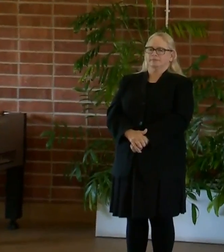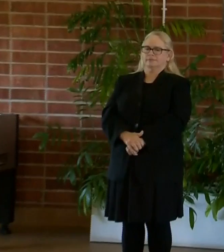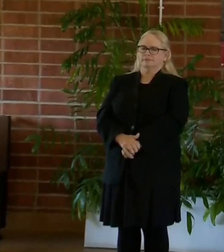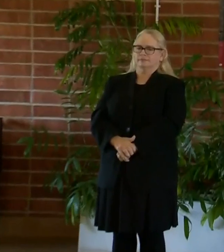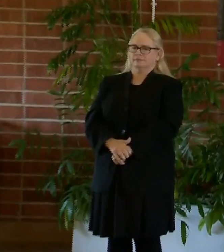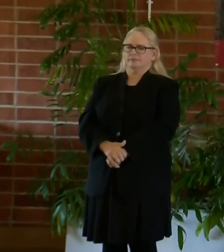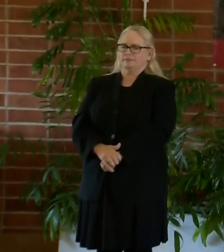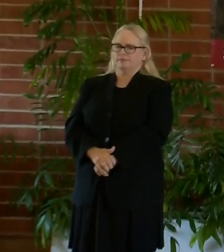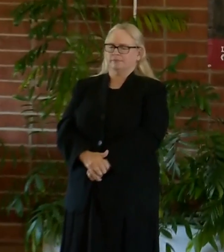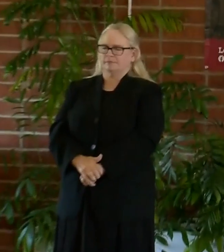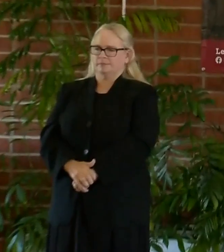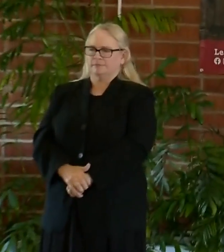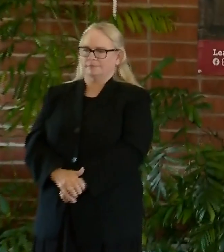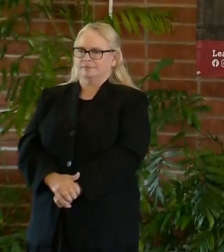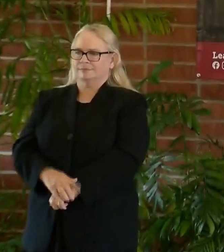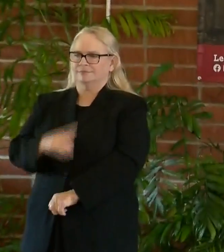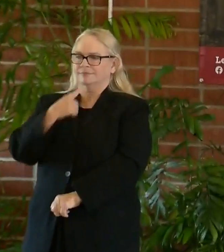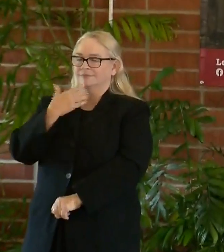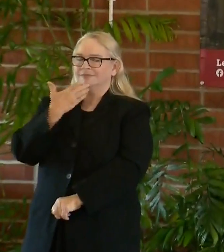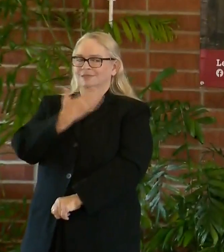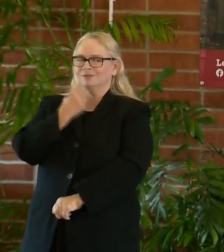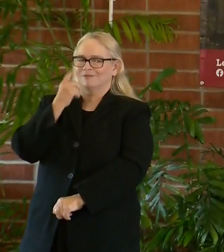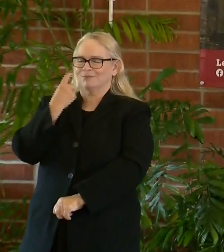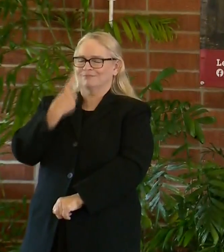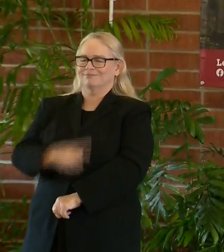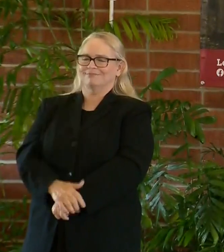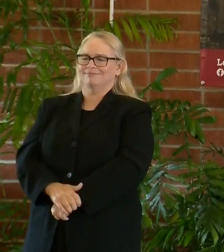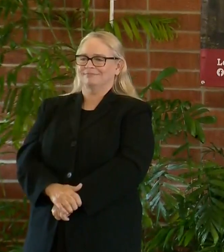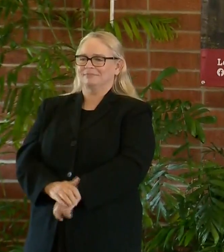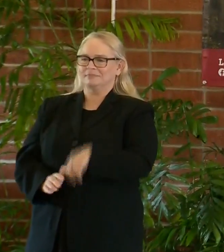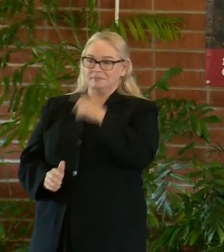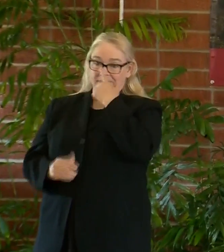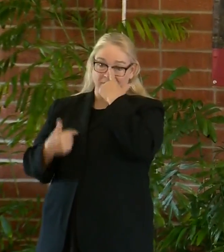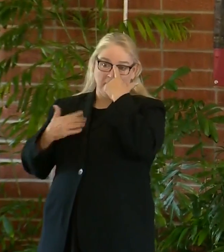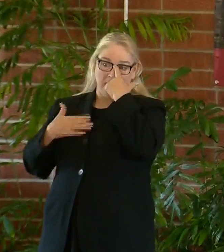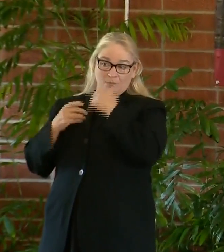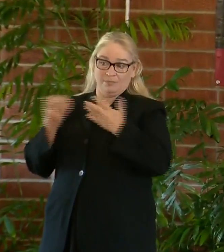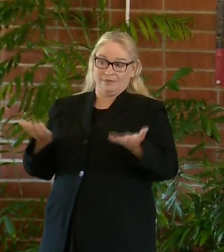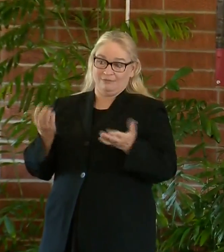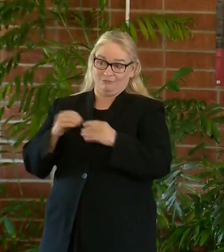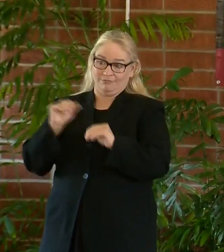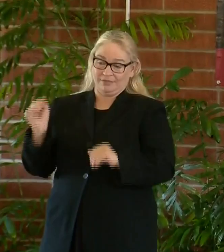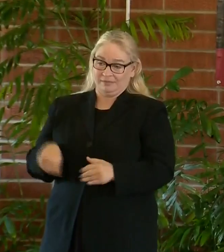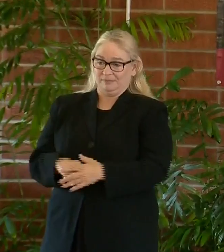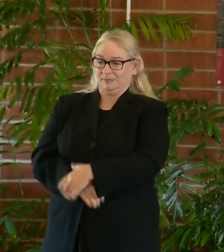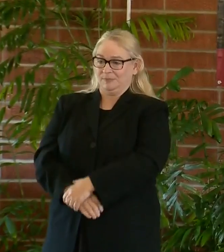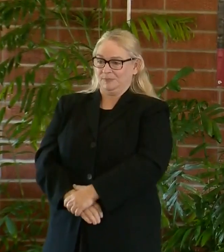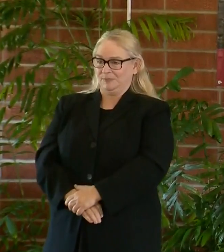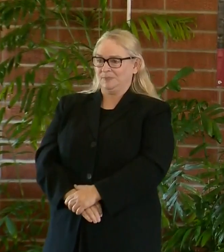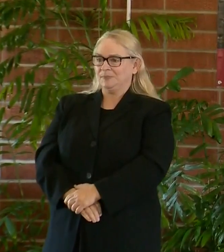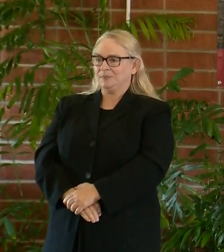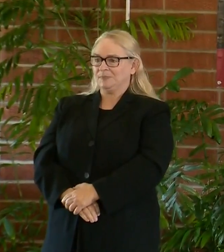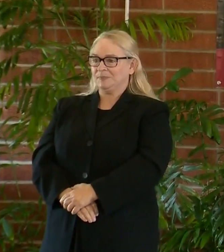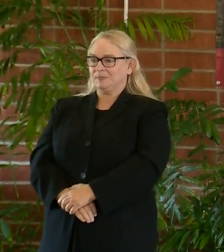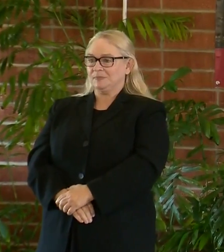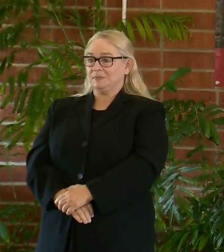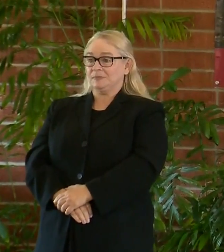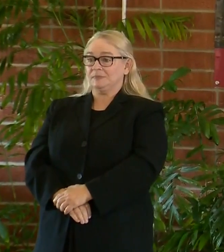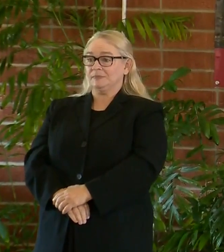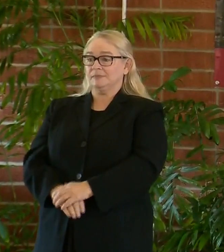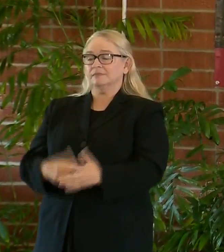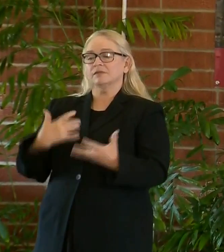Thank you, Governor, and it's great to be here today in Stockton. I just want to echo the thanks to